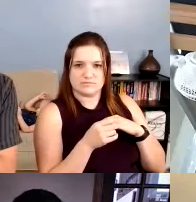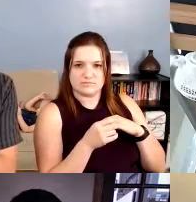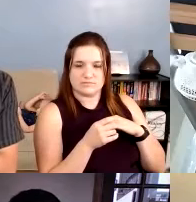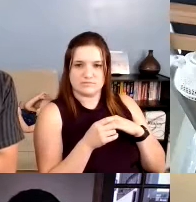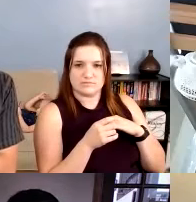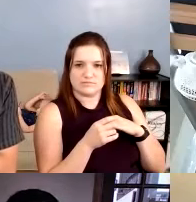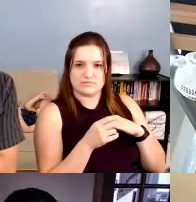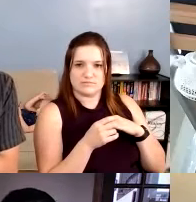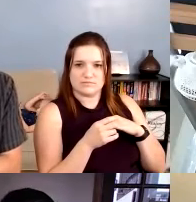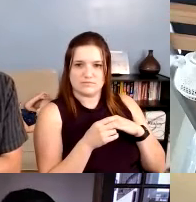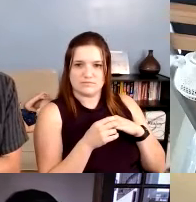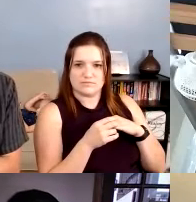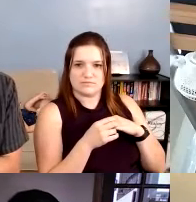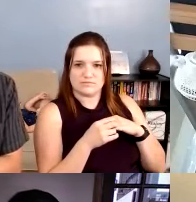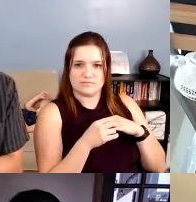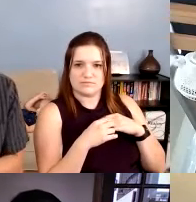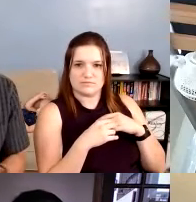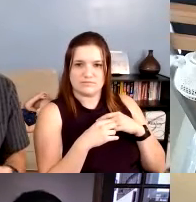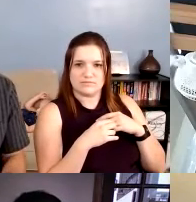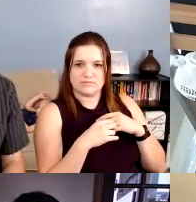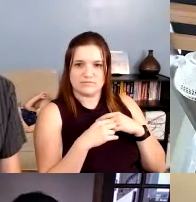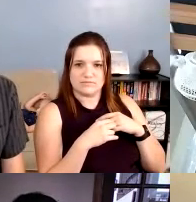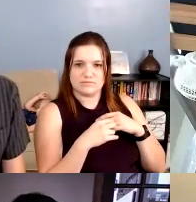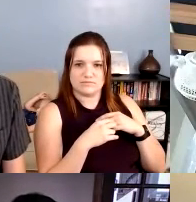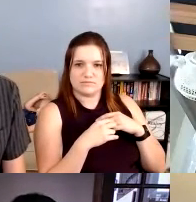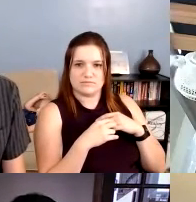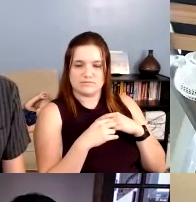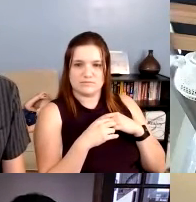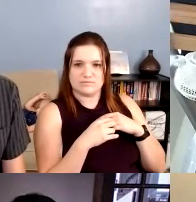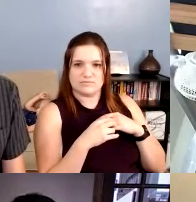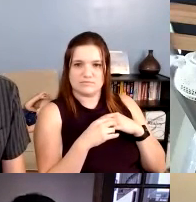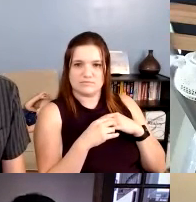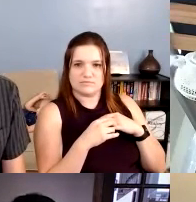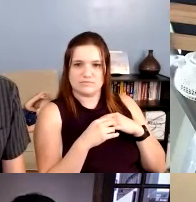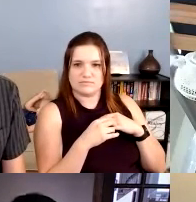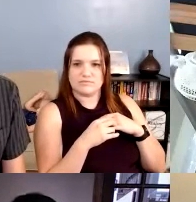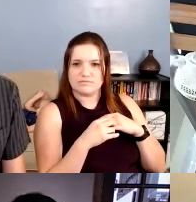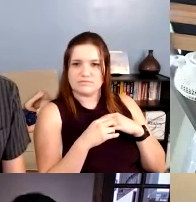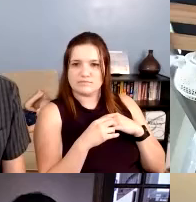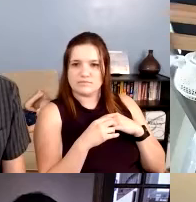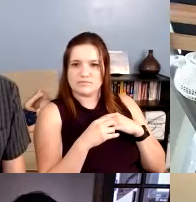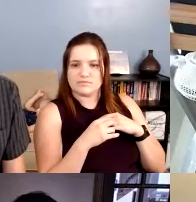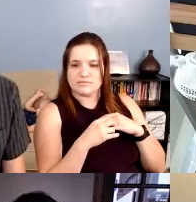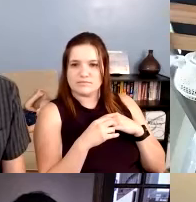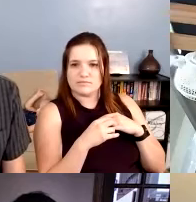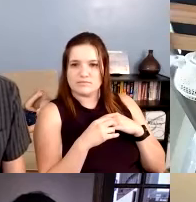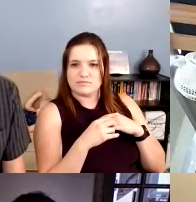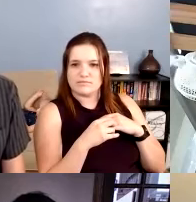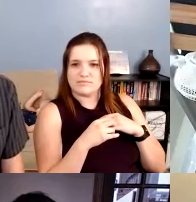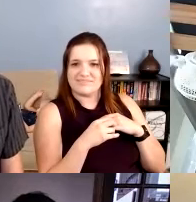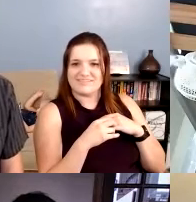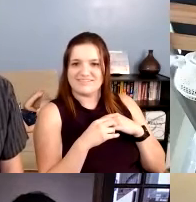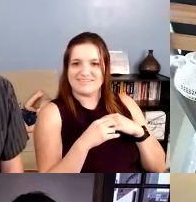there's at least 16 that Bill mentions, and there's probably even more than that if you really wanted to get down into the nitty gritty.